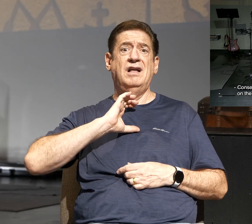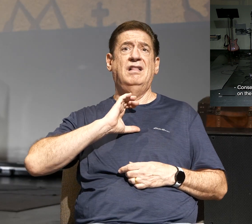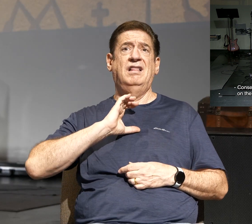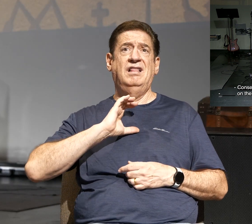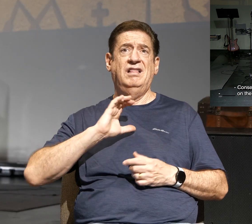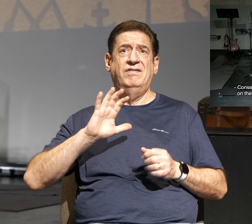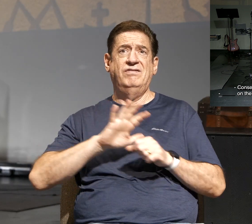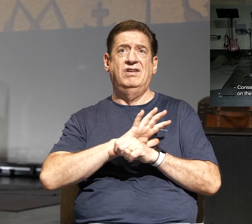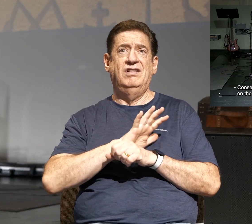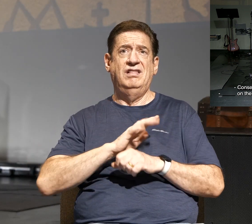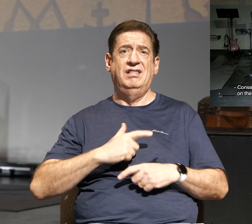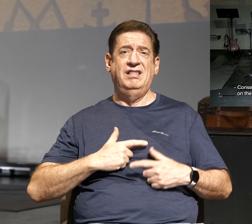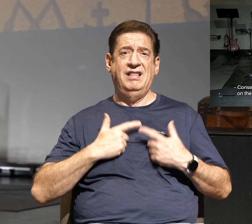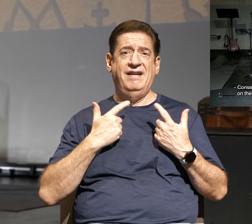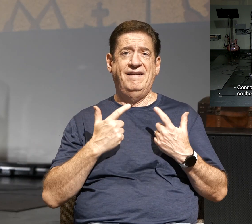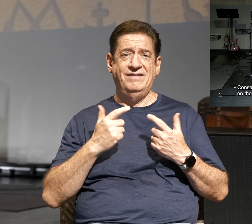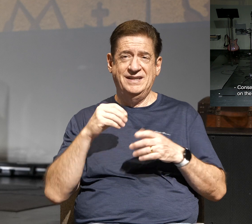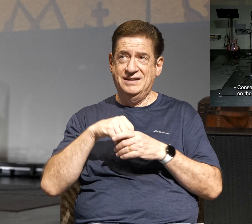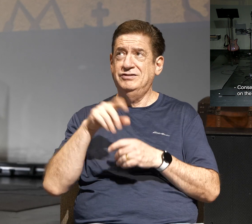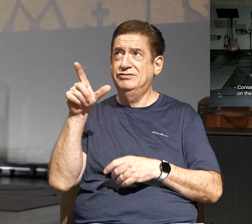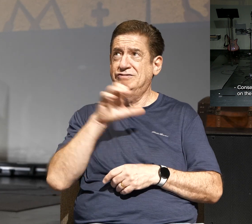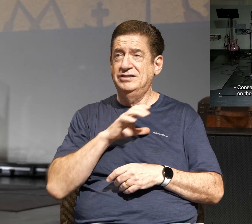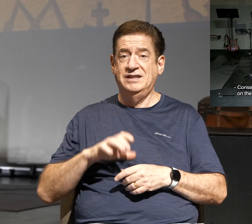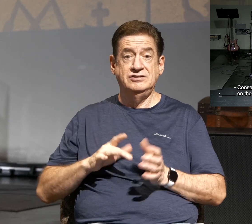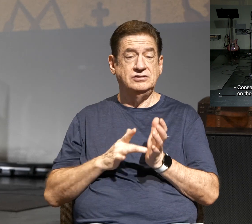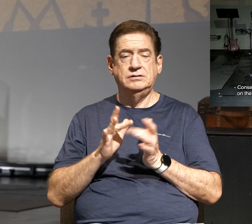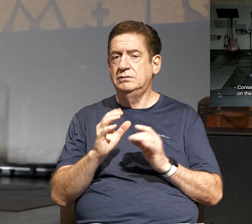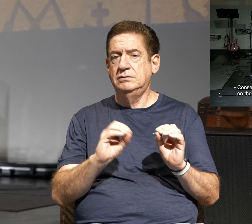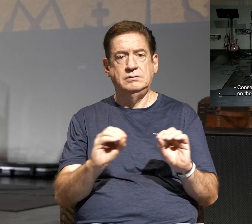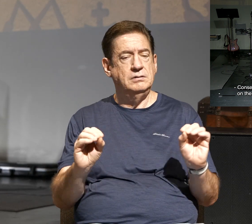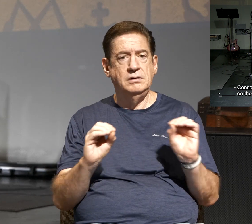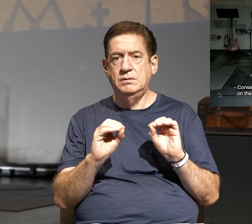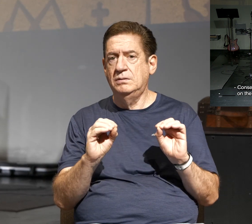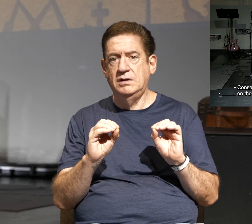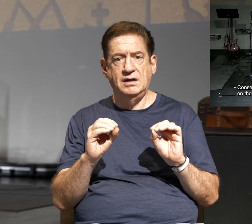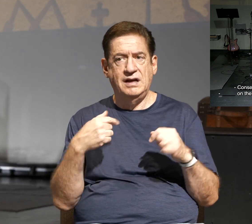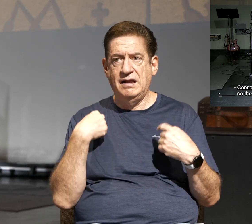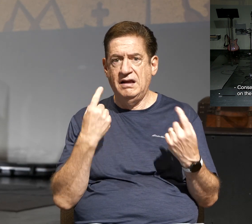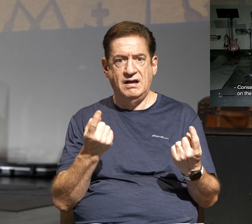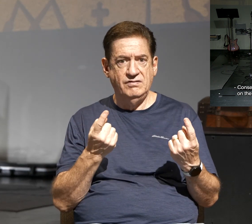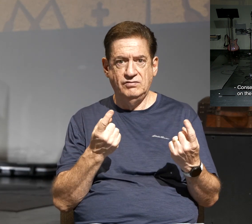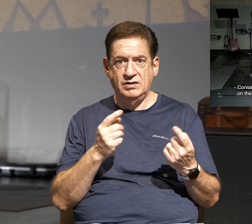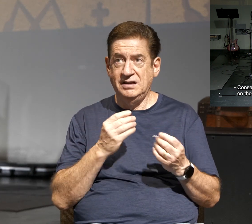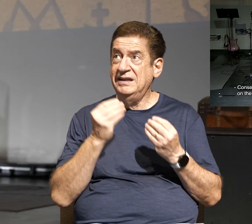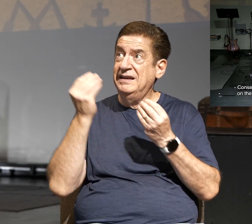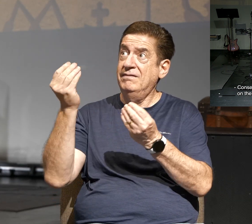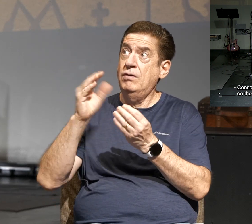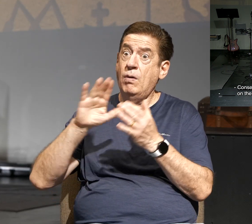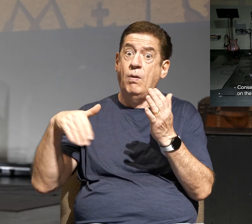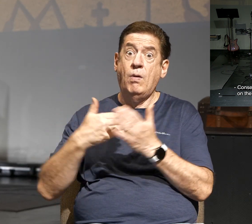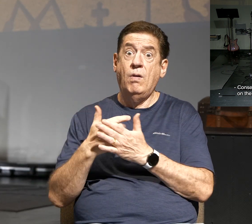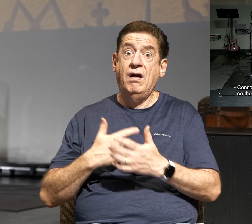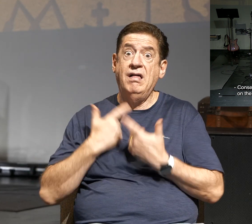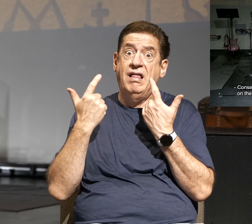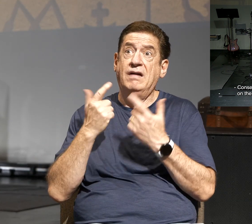Jesus. And no one has ever given their whole life to God and then regretted it, okay? I'm just telling